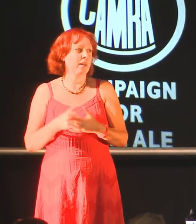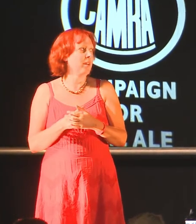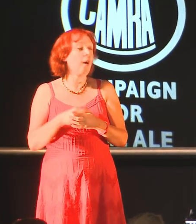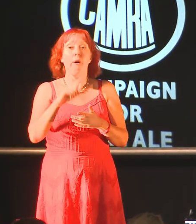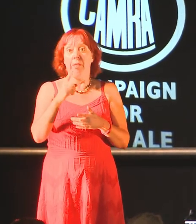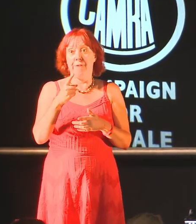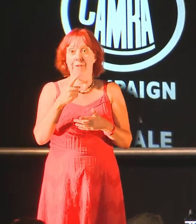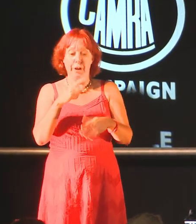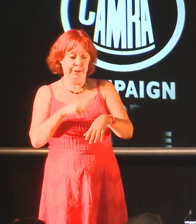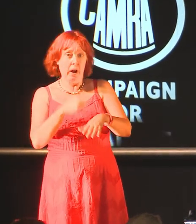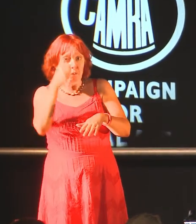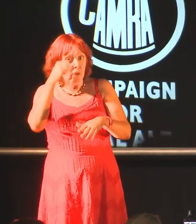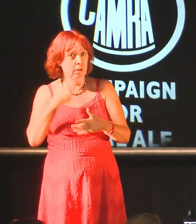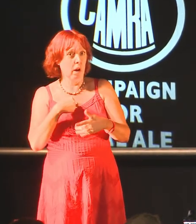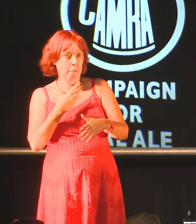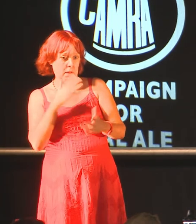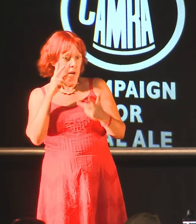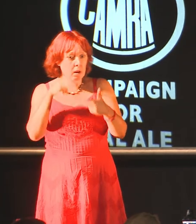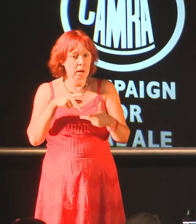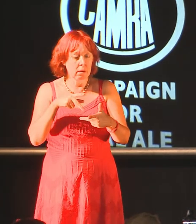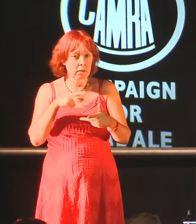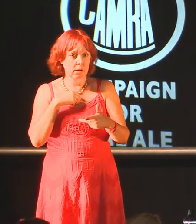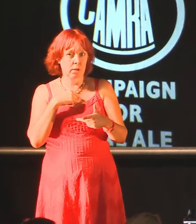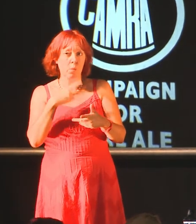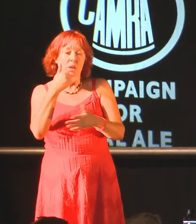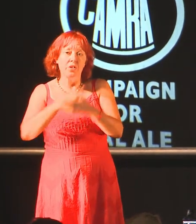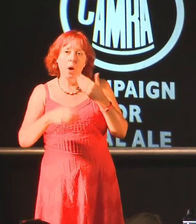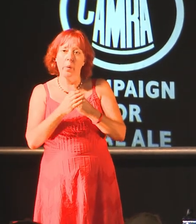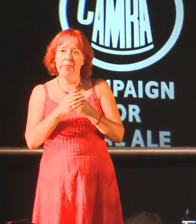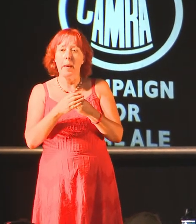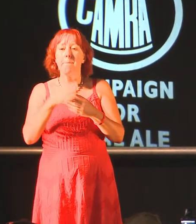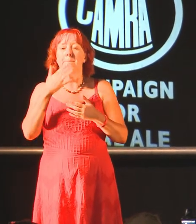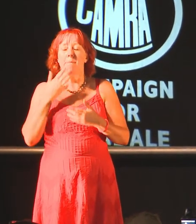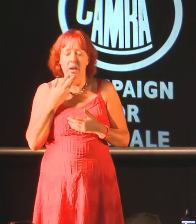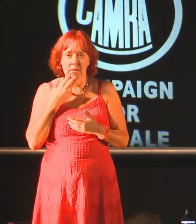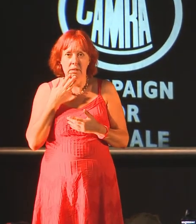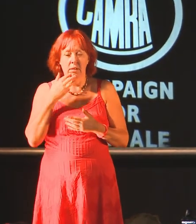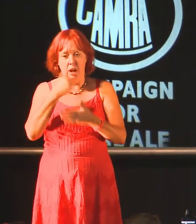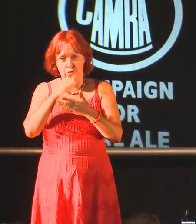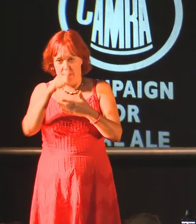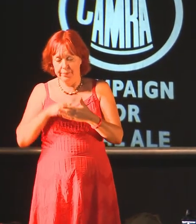is the first knowledge I have. We start with the mild category.